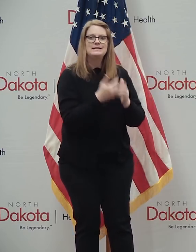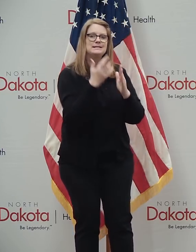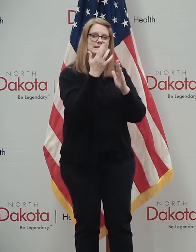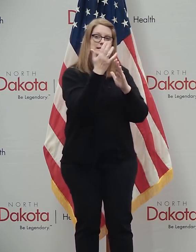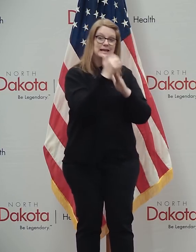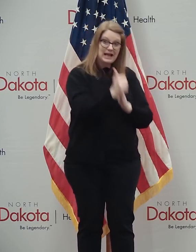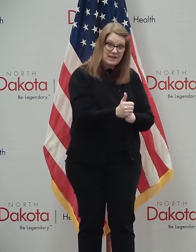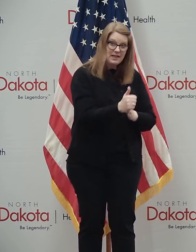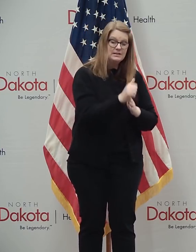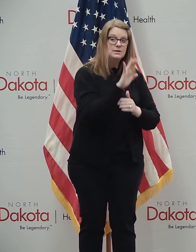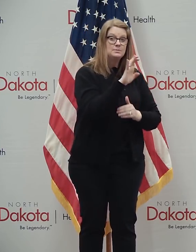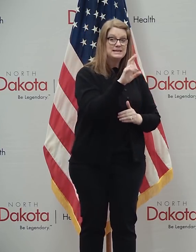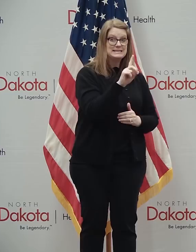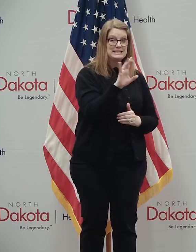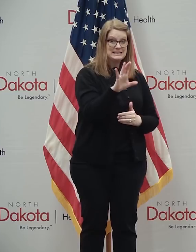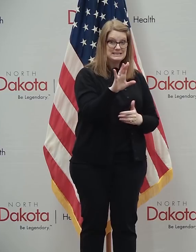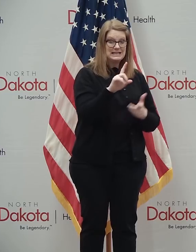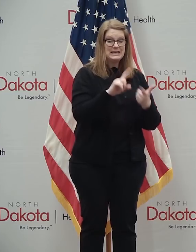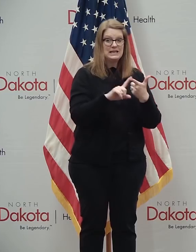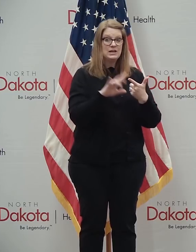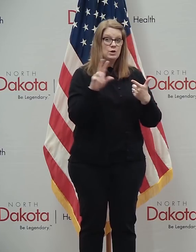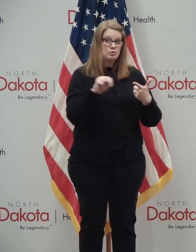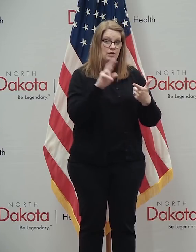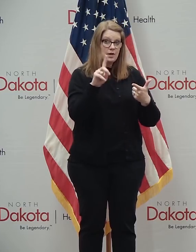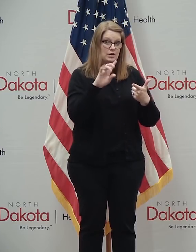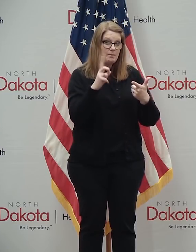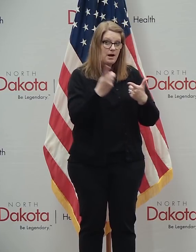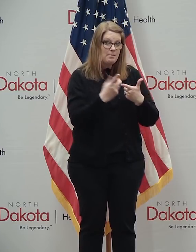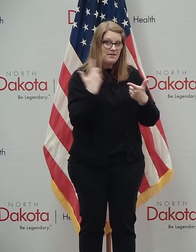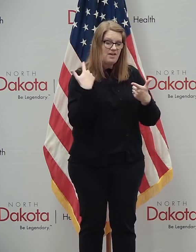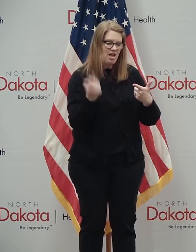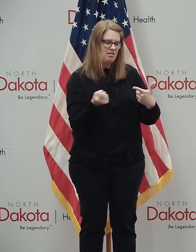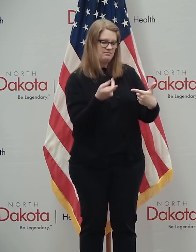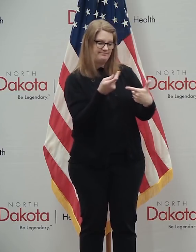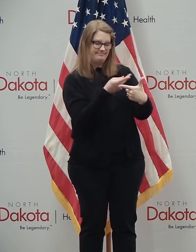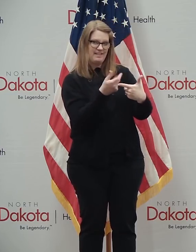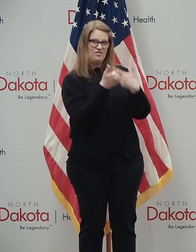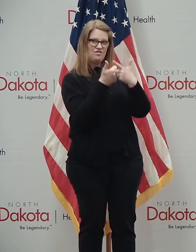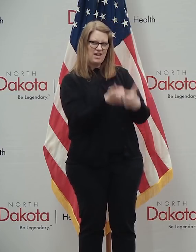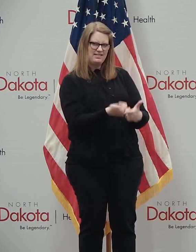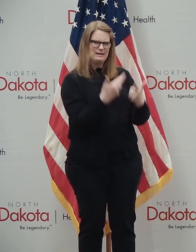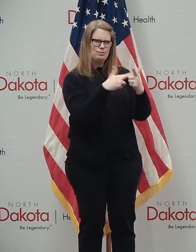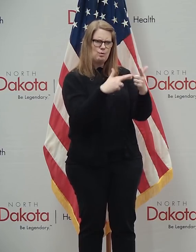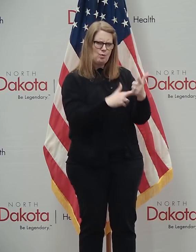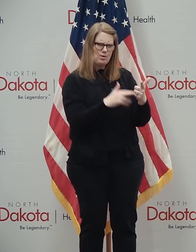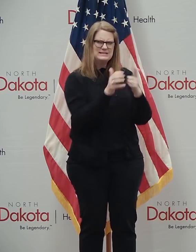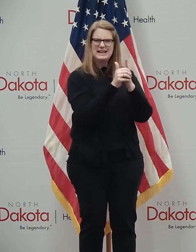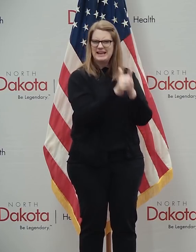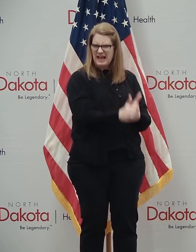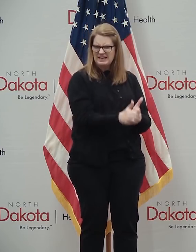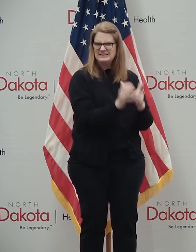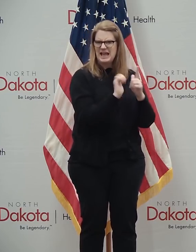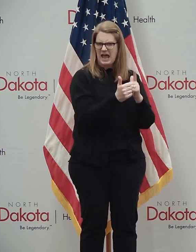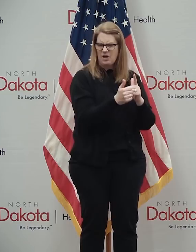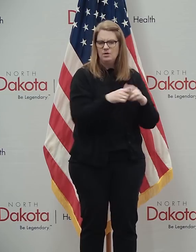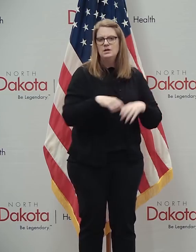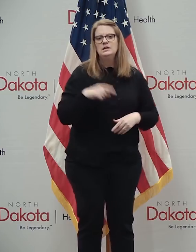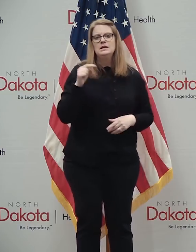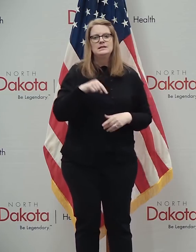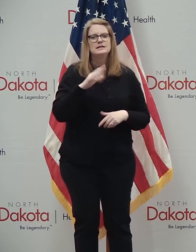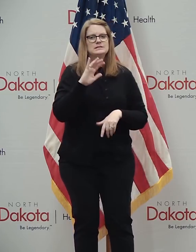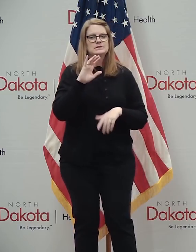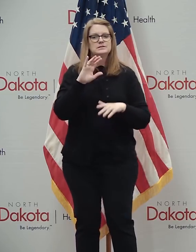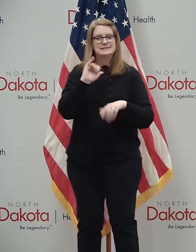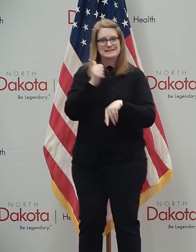Disease Control and Prevention, as well as the North Dakota Department of Health? This guidance was informed by the North Dakota